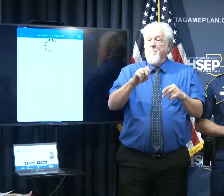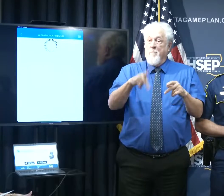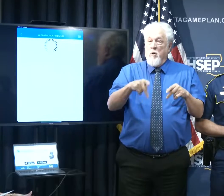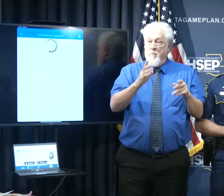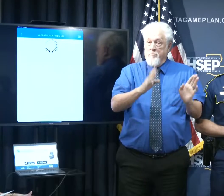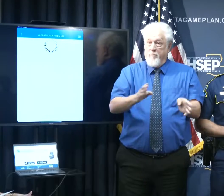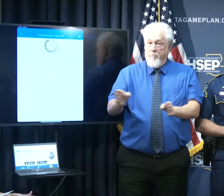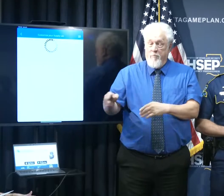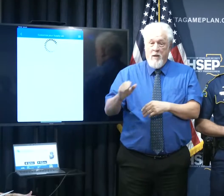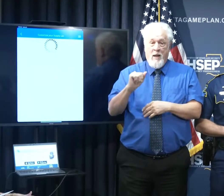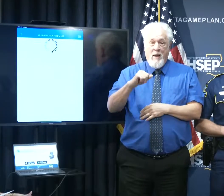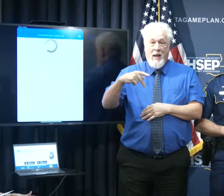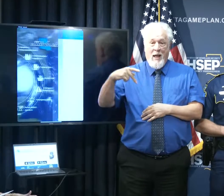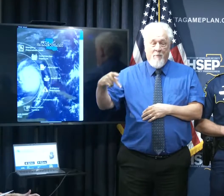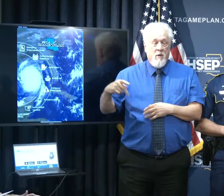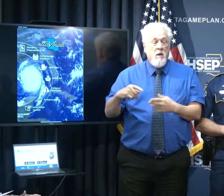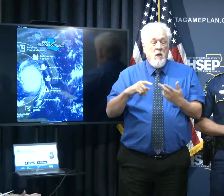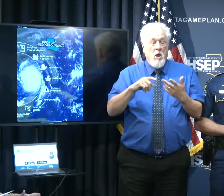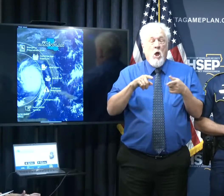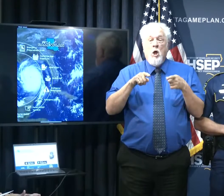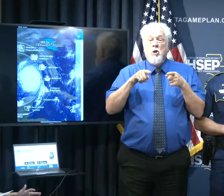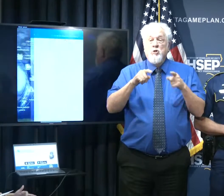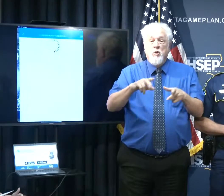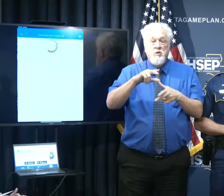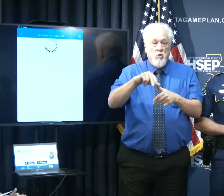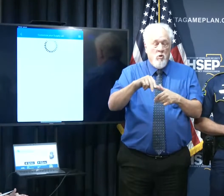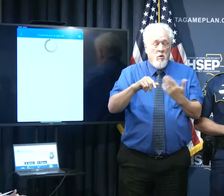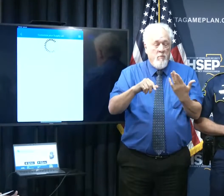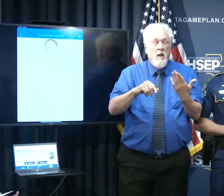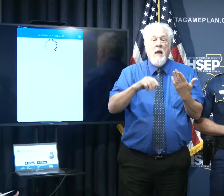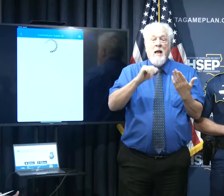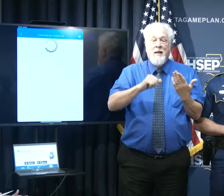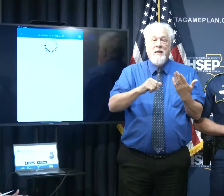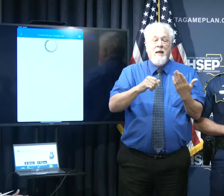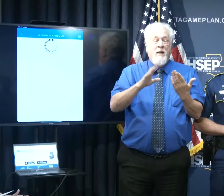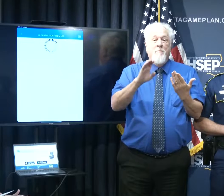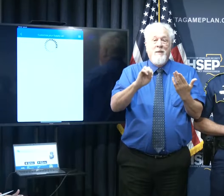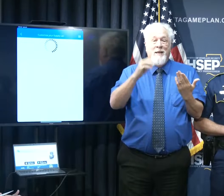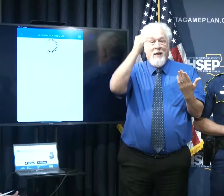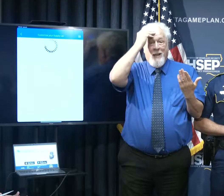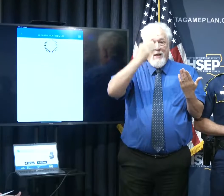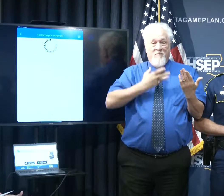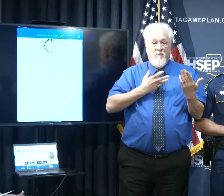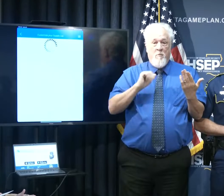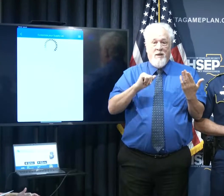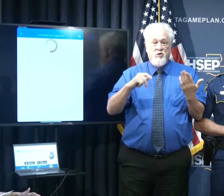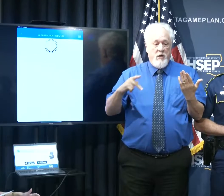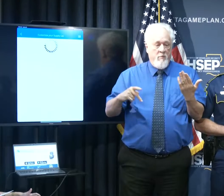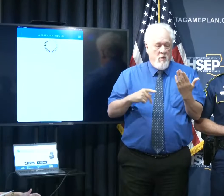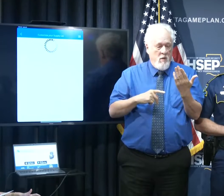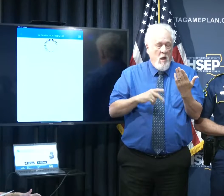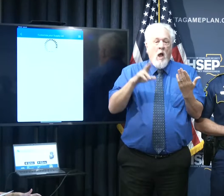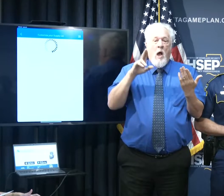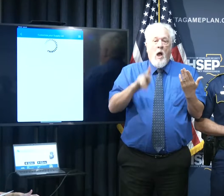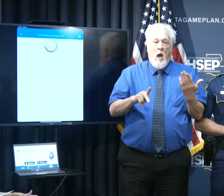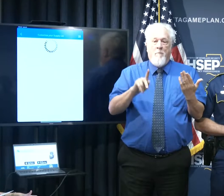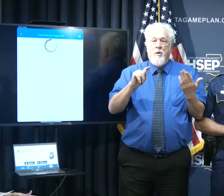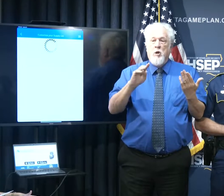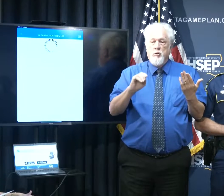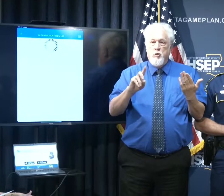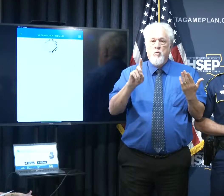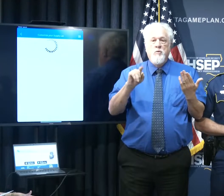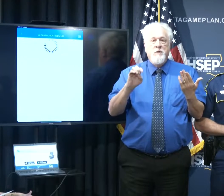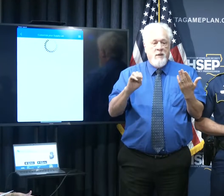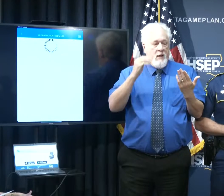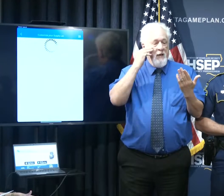secondly, during the storm, it can serve as an information app. It gives up-to-date